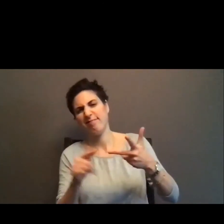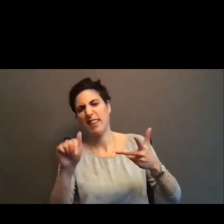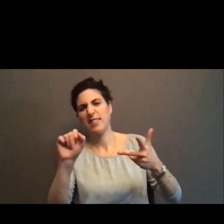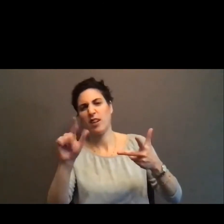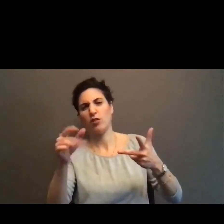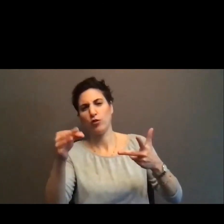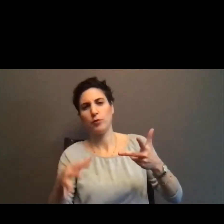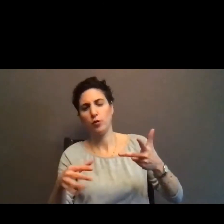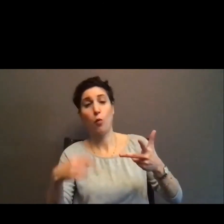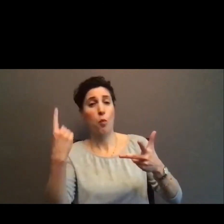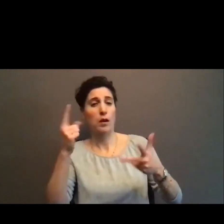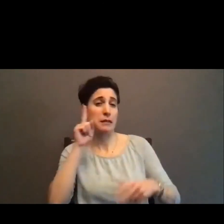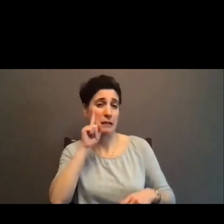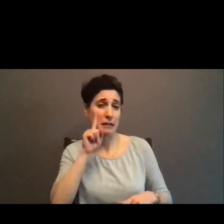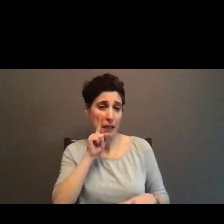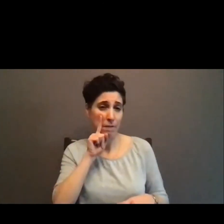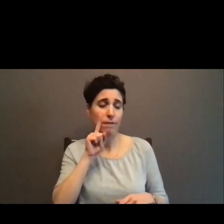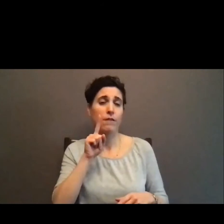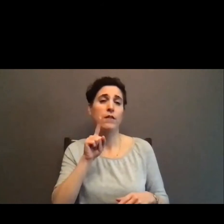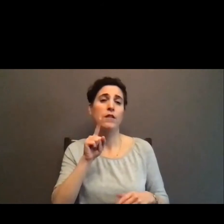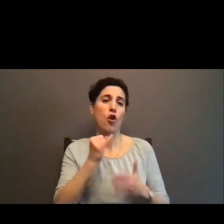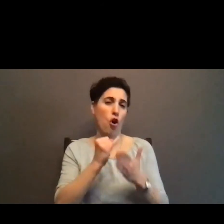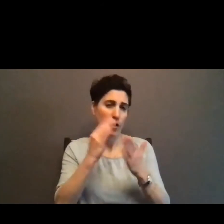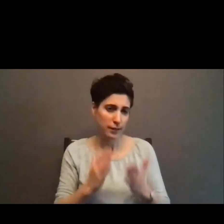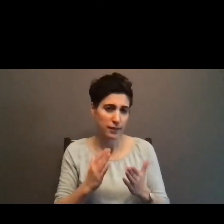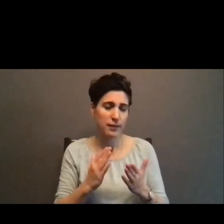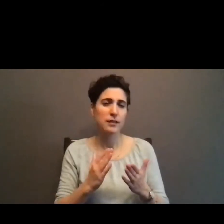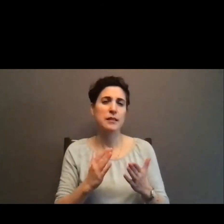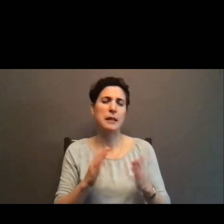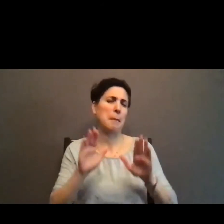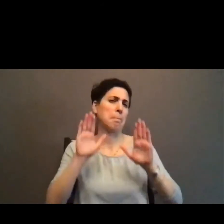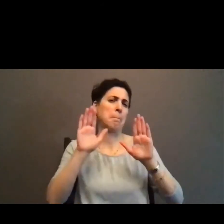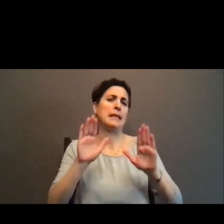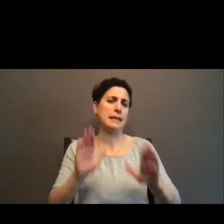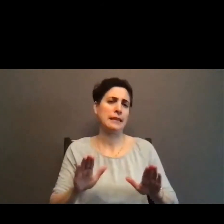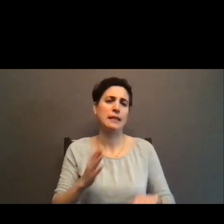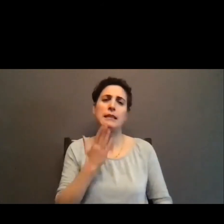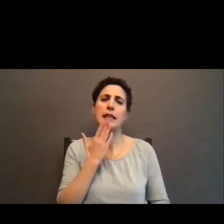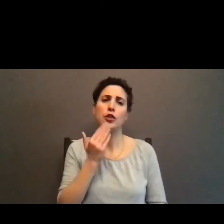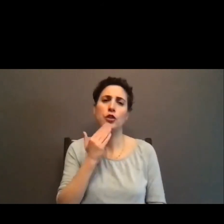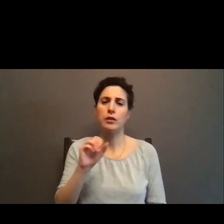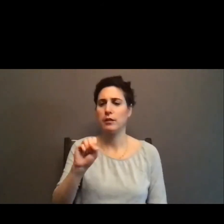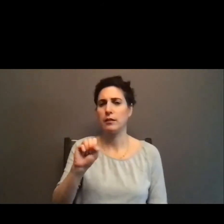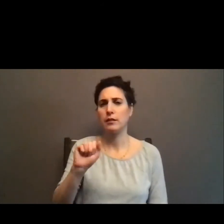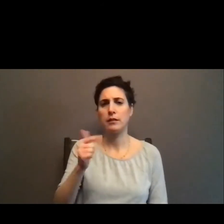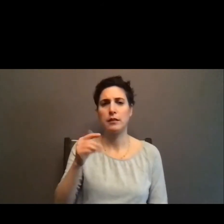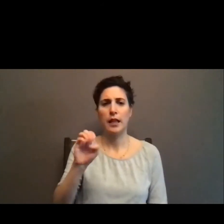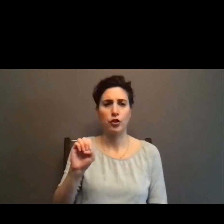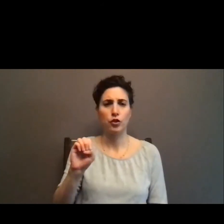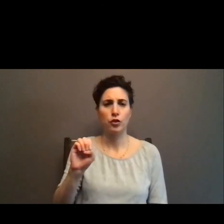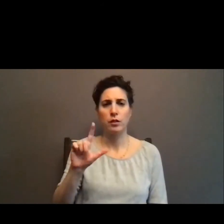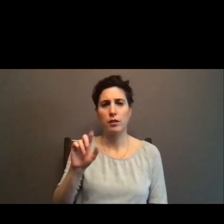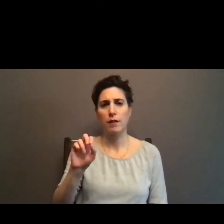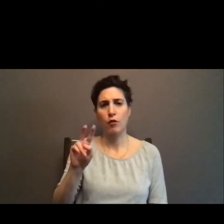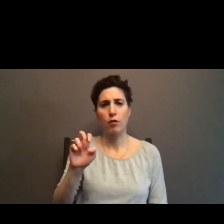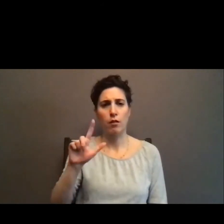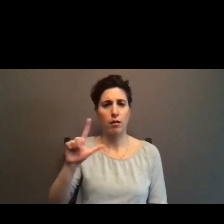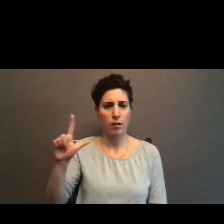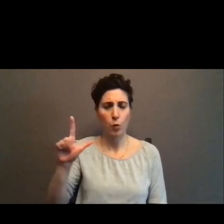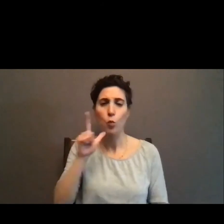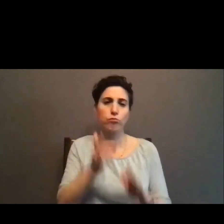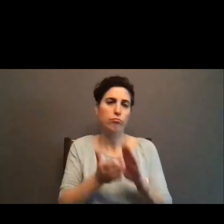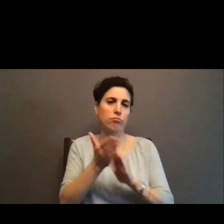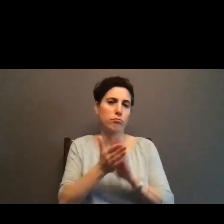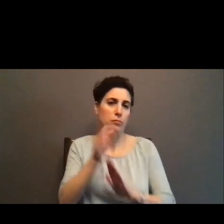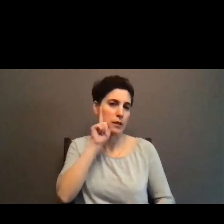deaf artist and arts worker and activist, uh, Sage level who runs Deaf Spectrum, and what Sage was